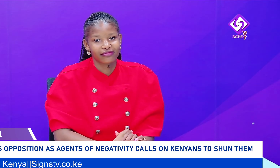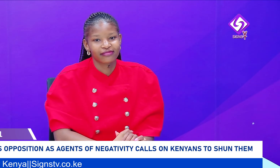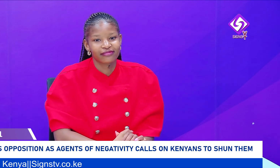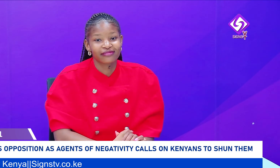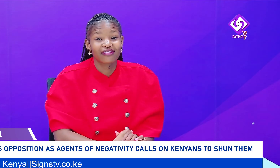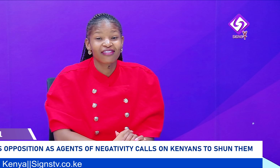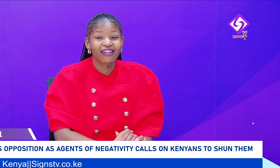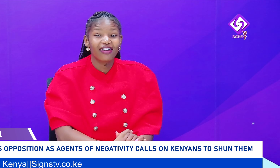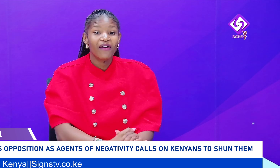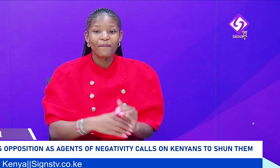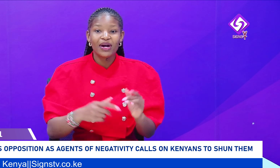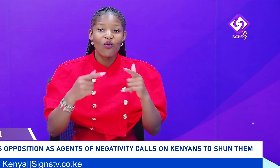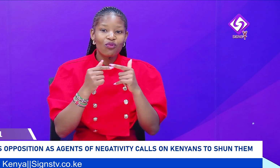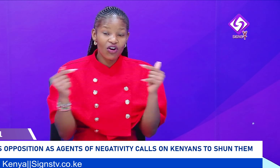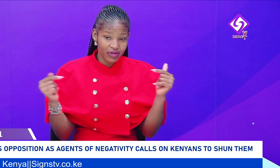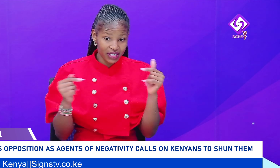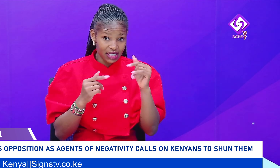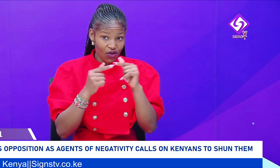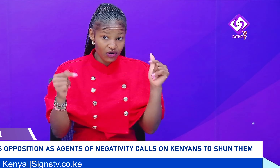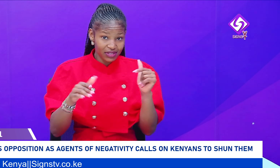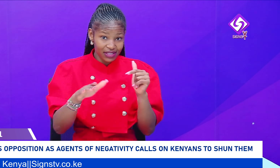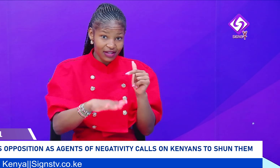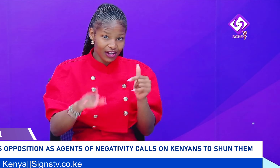them as agents of negativity